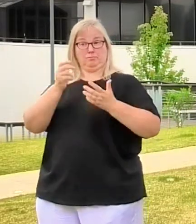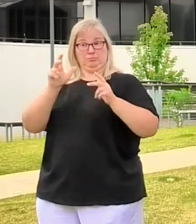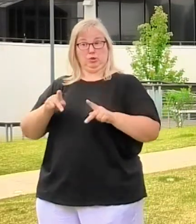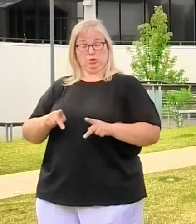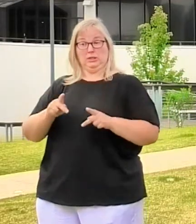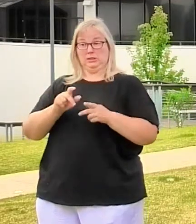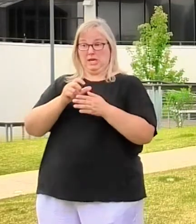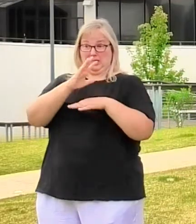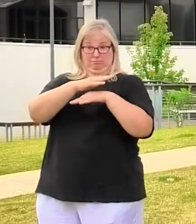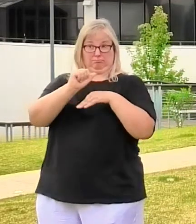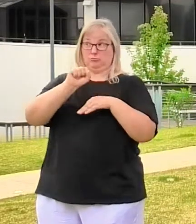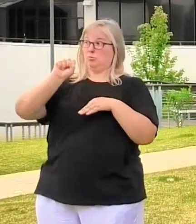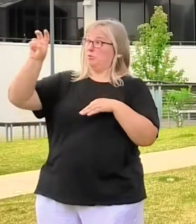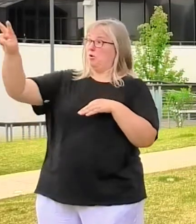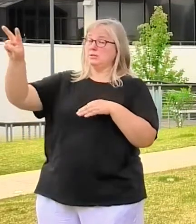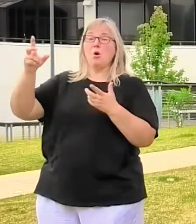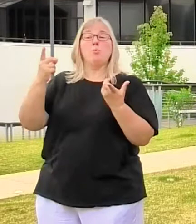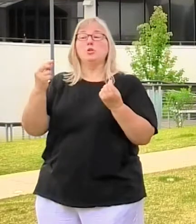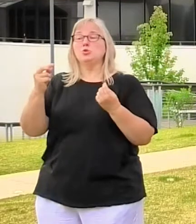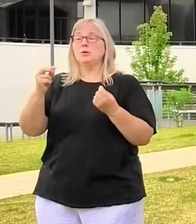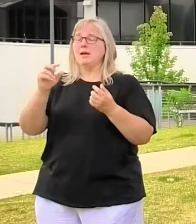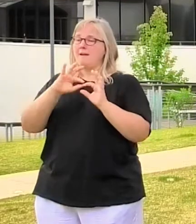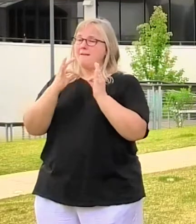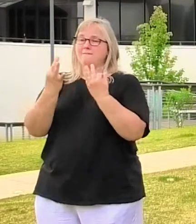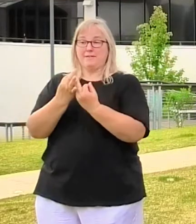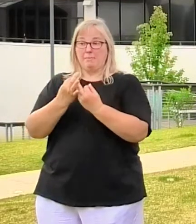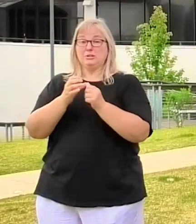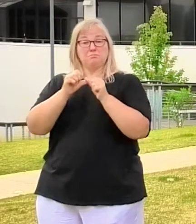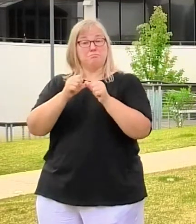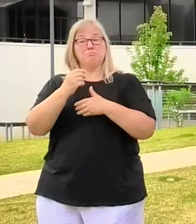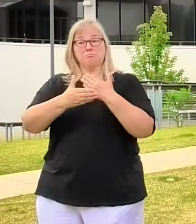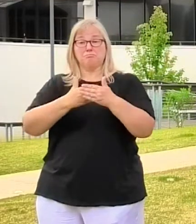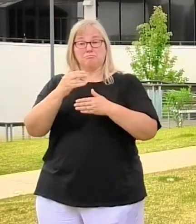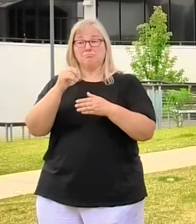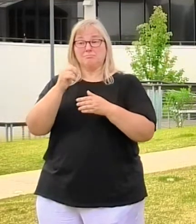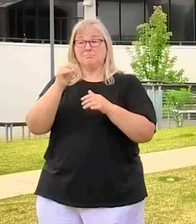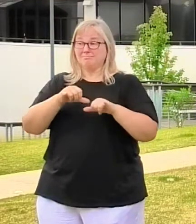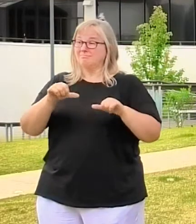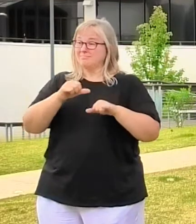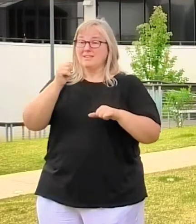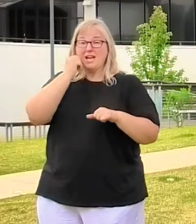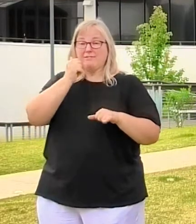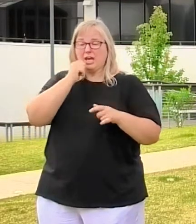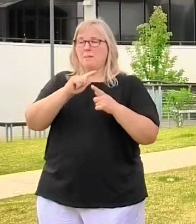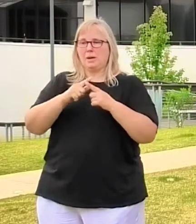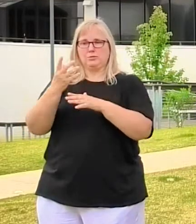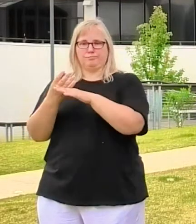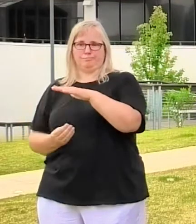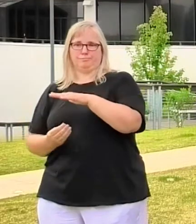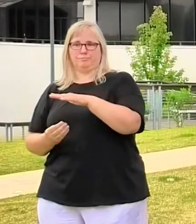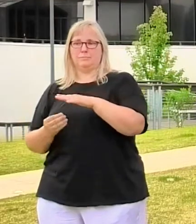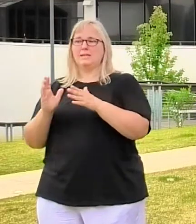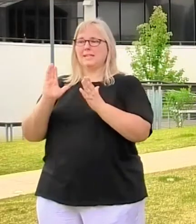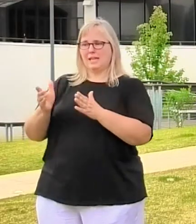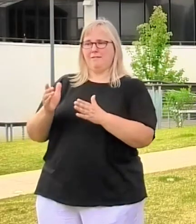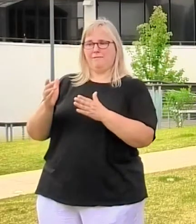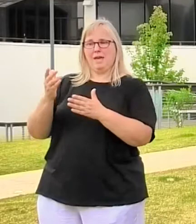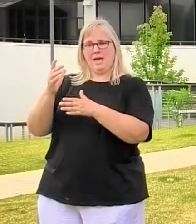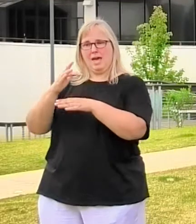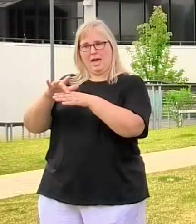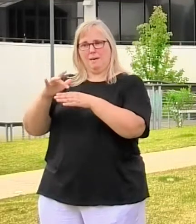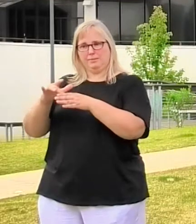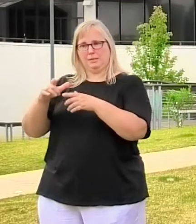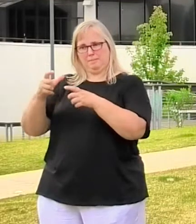carry on that everyday life with a void. They leave an empty spot at the dinner table for a missing loved